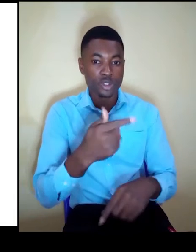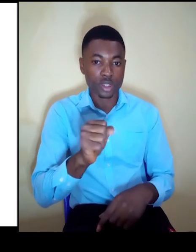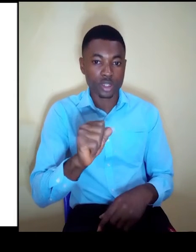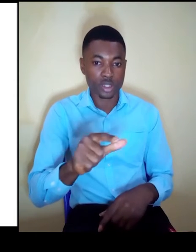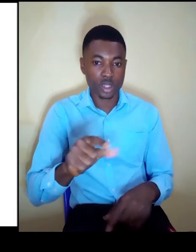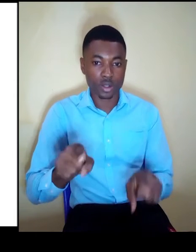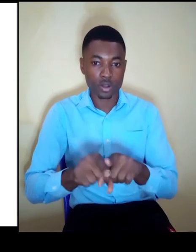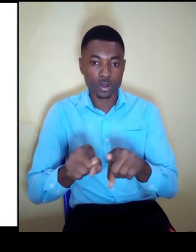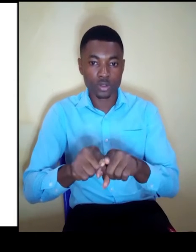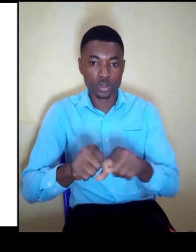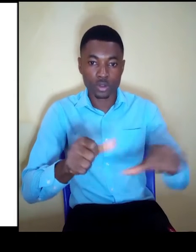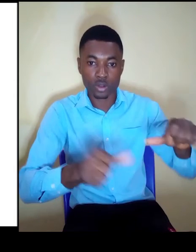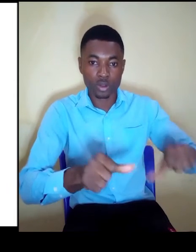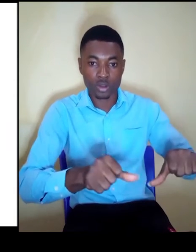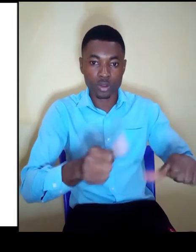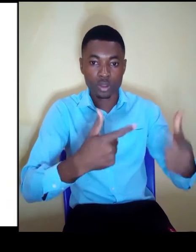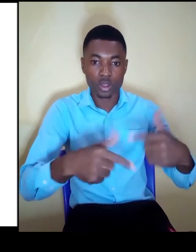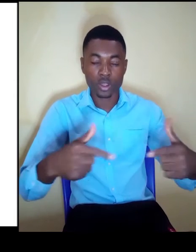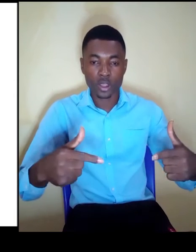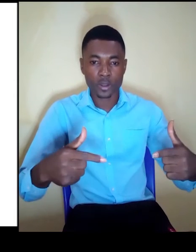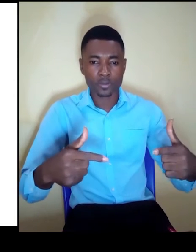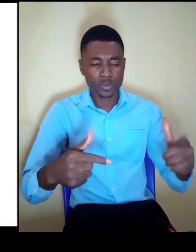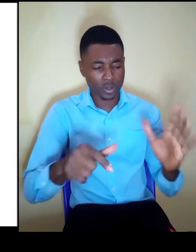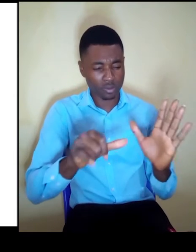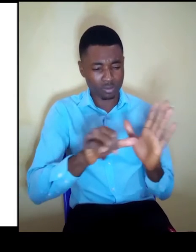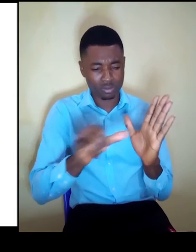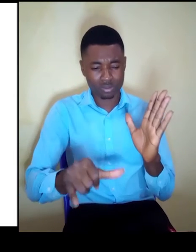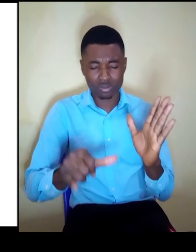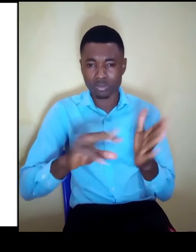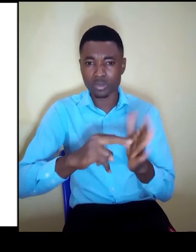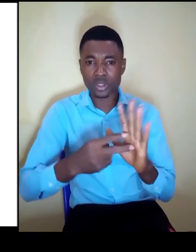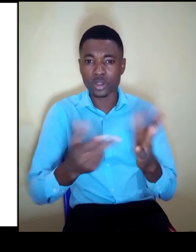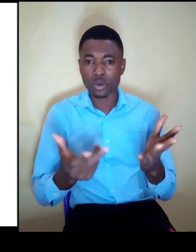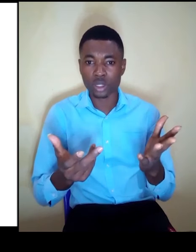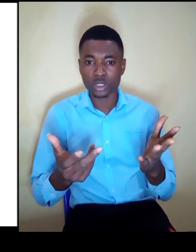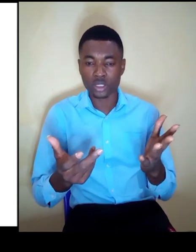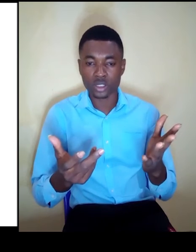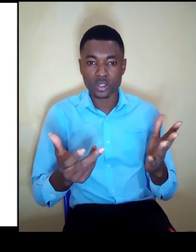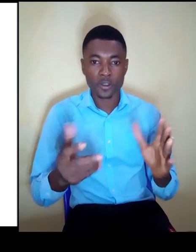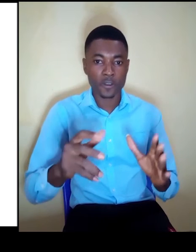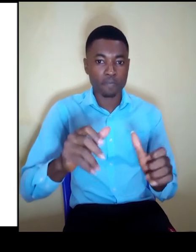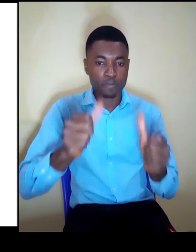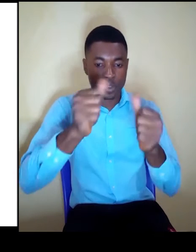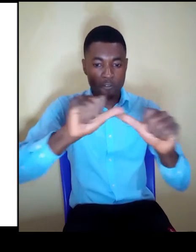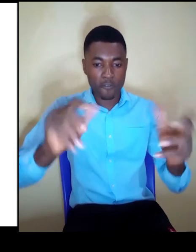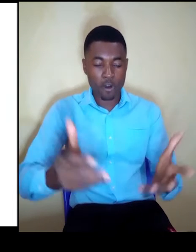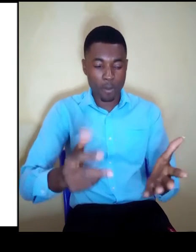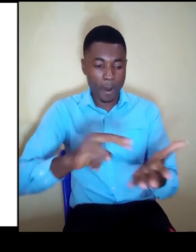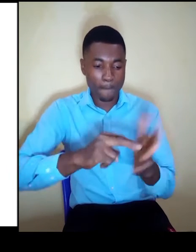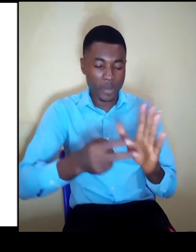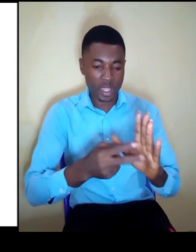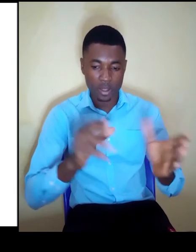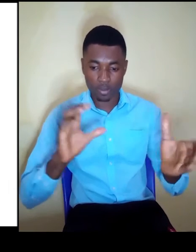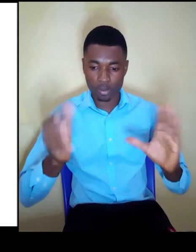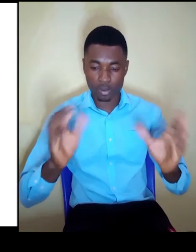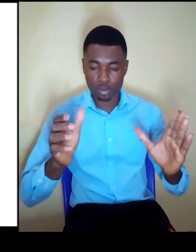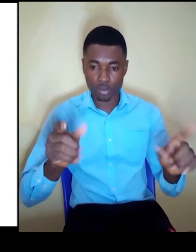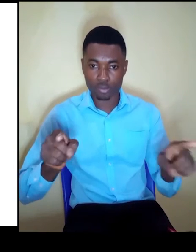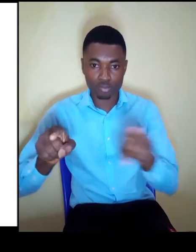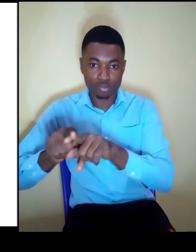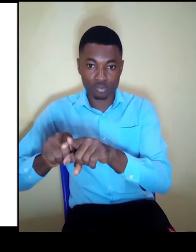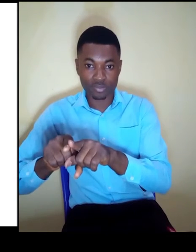So iconicity is the resemblance relationship between form and meaning. That is, the properties of the linguistic